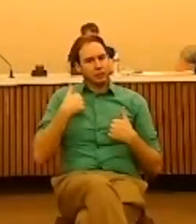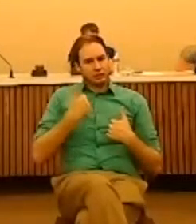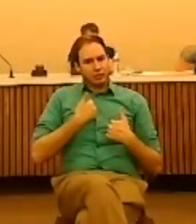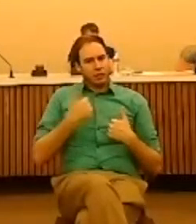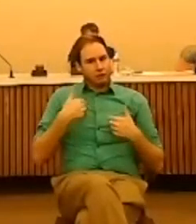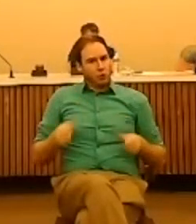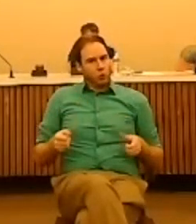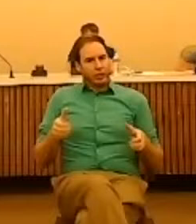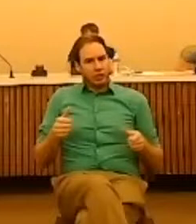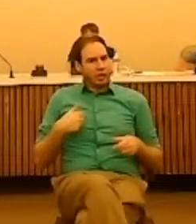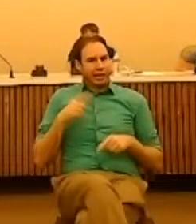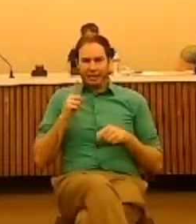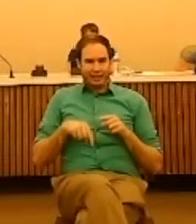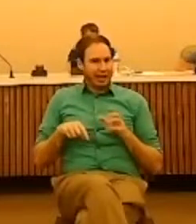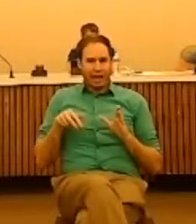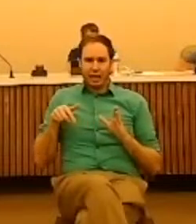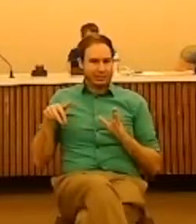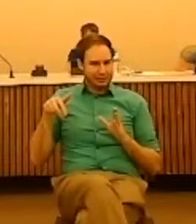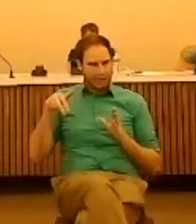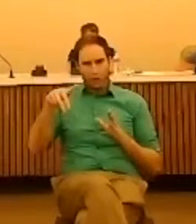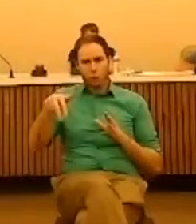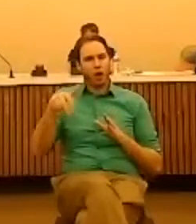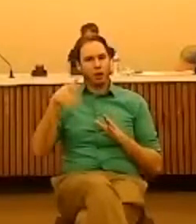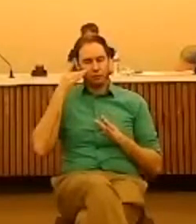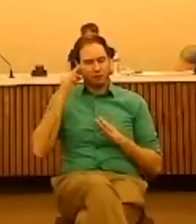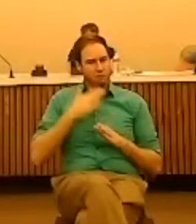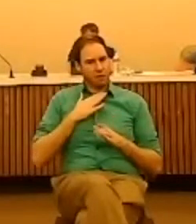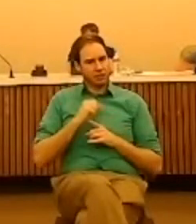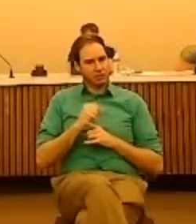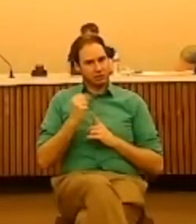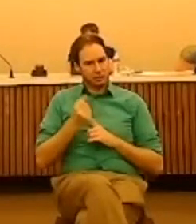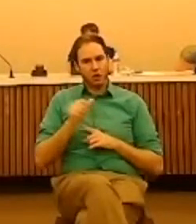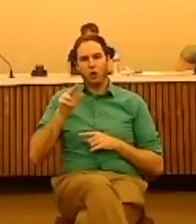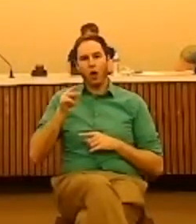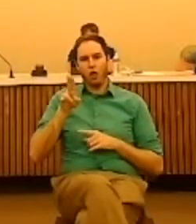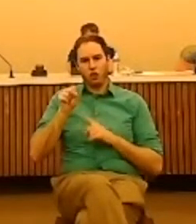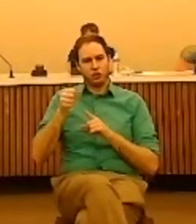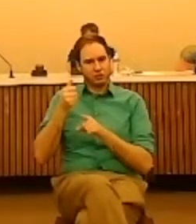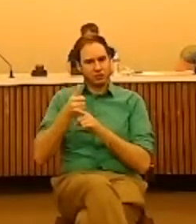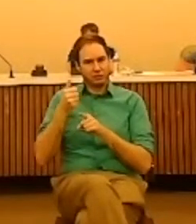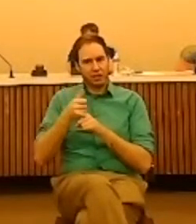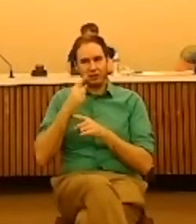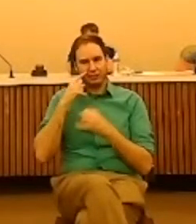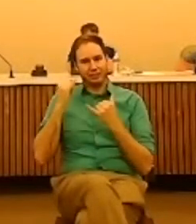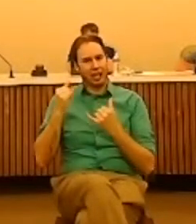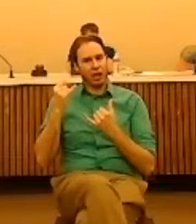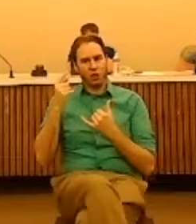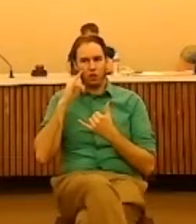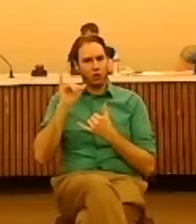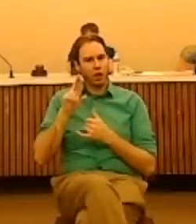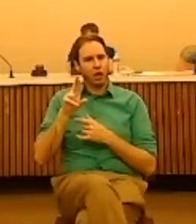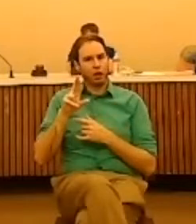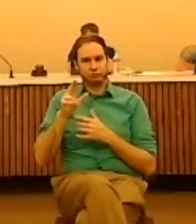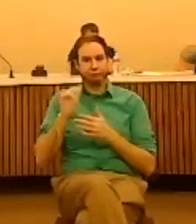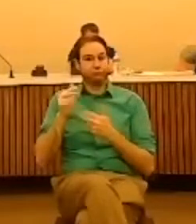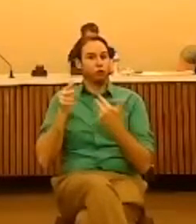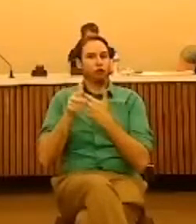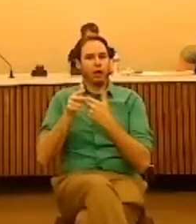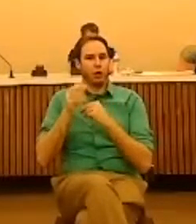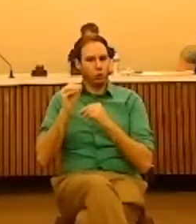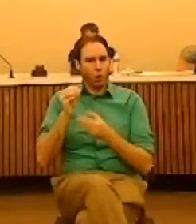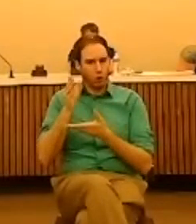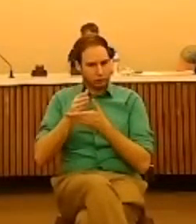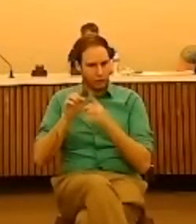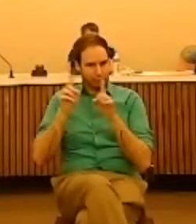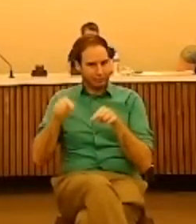that can't use the sidewalks because of the condition. Authors Ave is almost a raceway now. No one stops at stop signs.